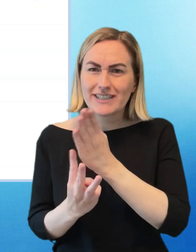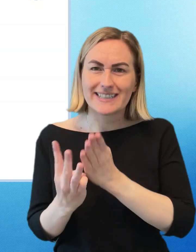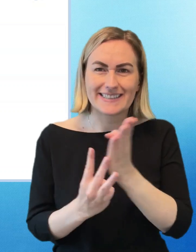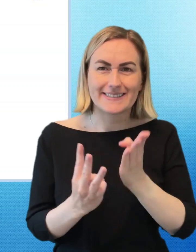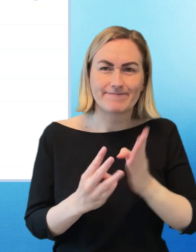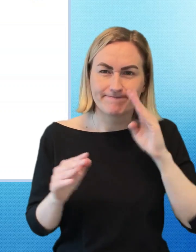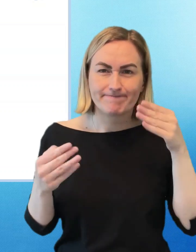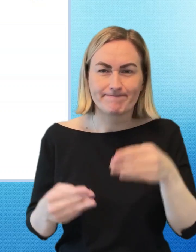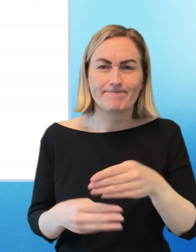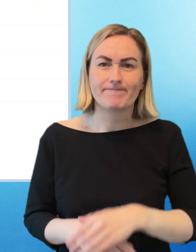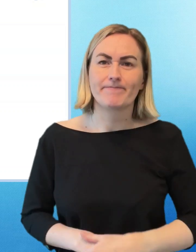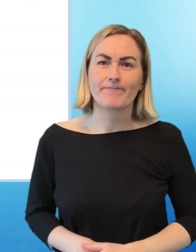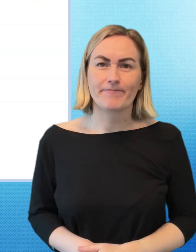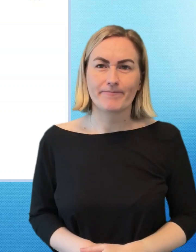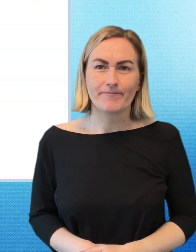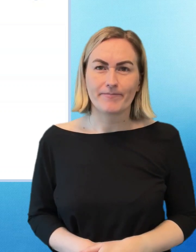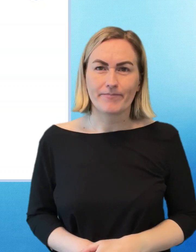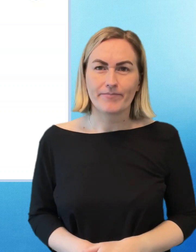3 parts.